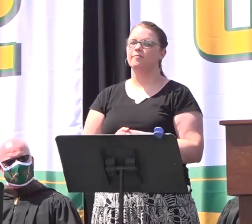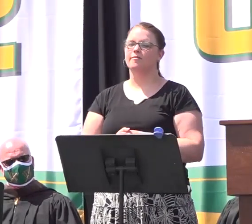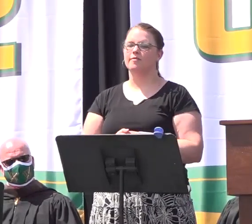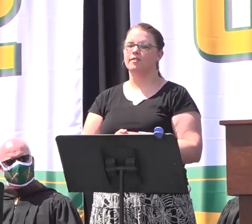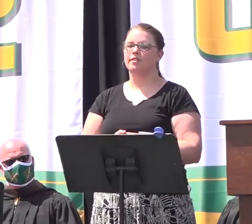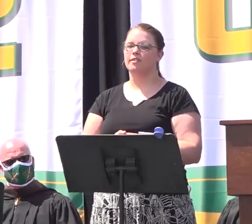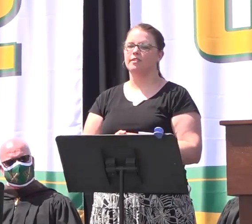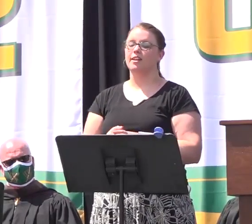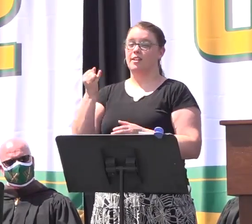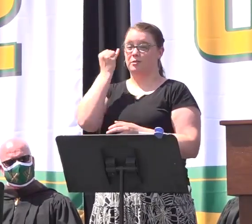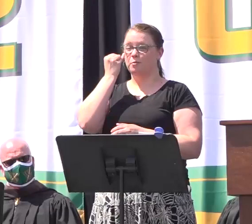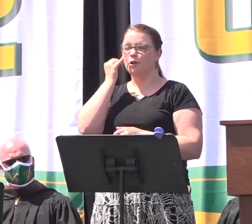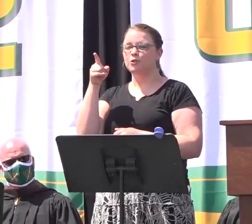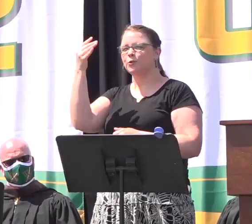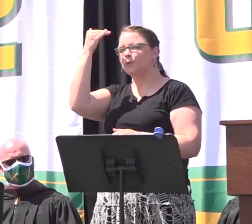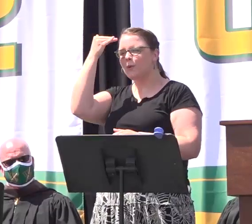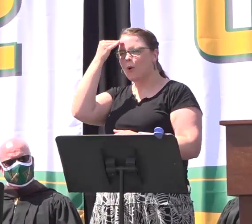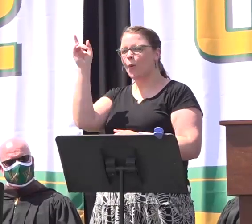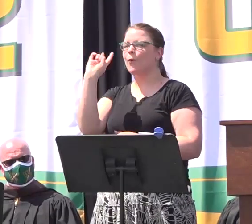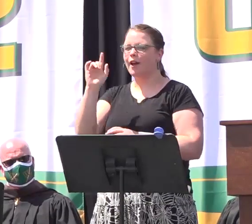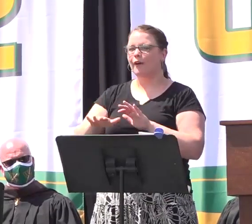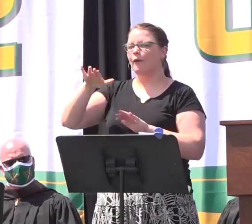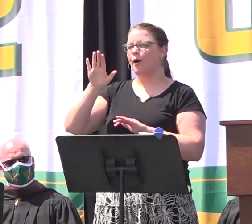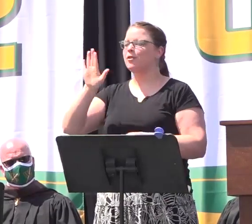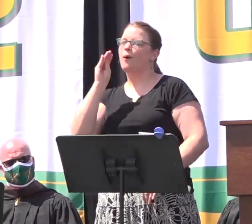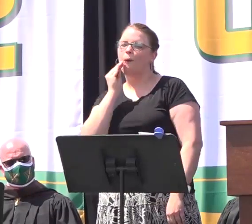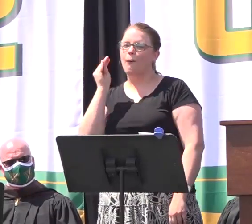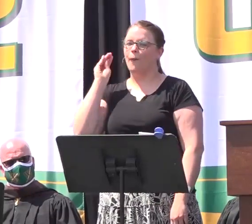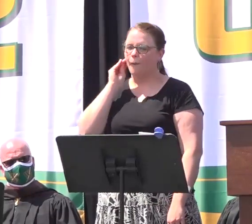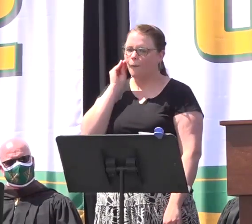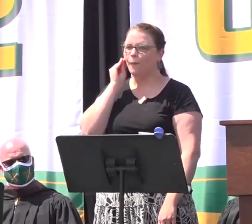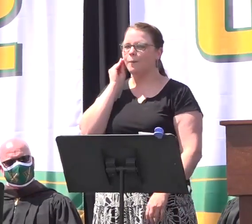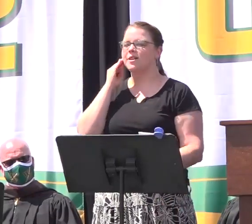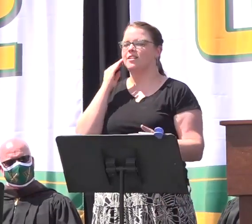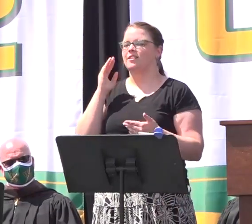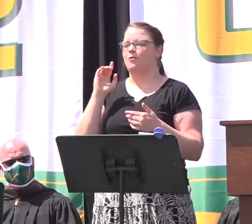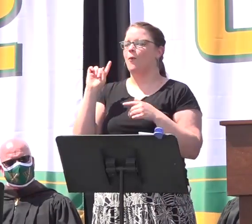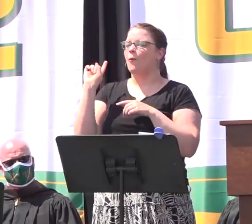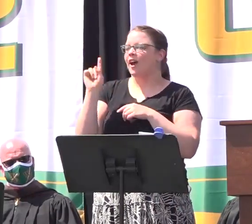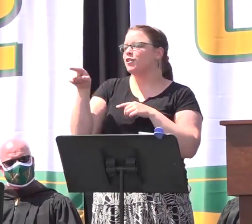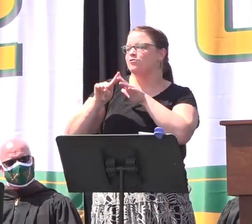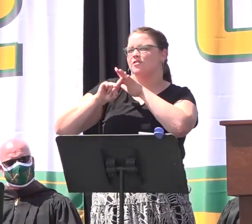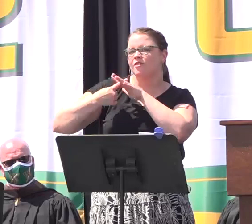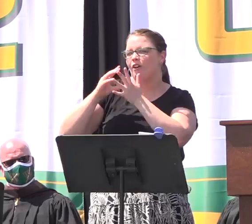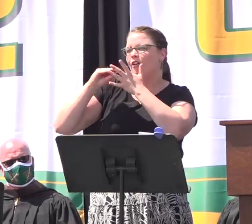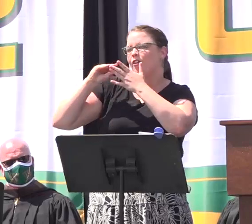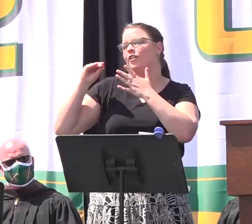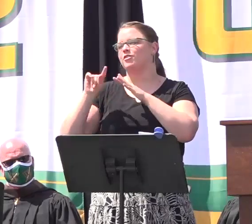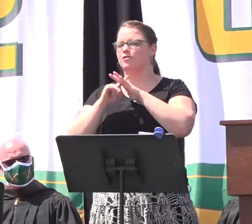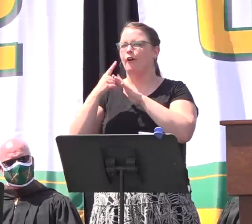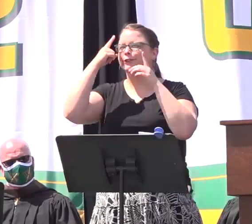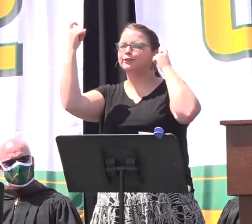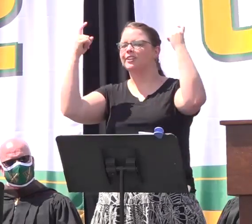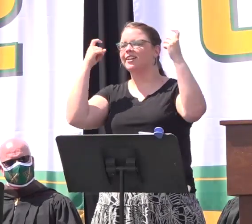where your home is, where your memories are, and where your dreams began, you'll never go wrong. Paul